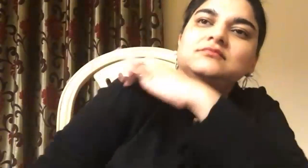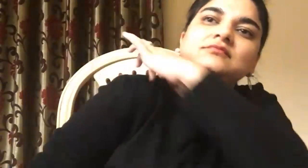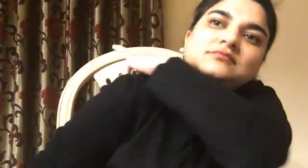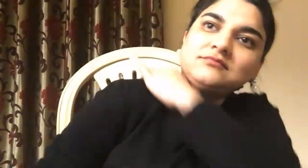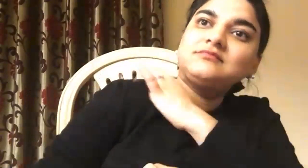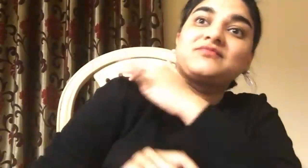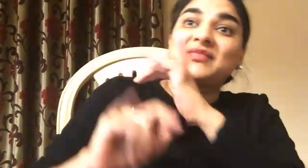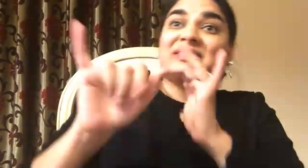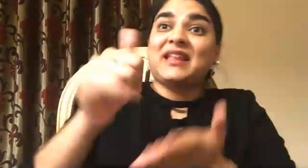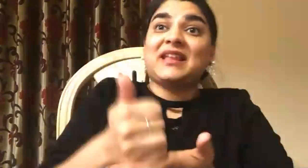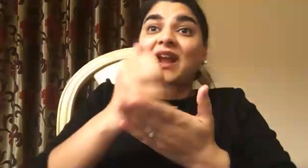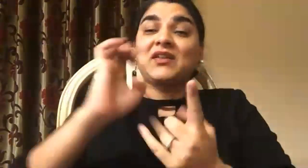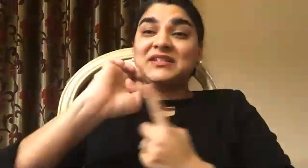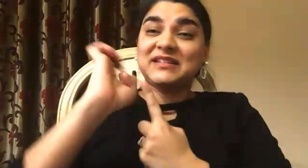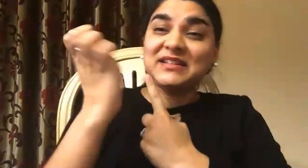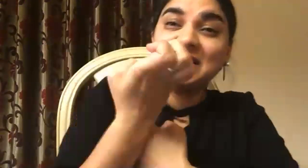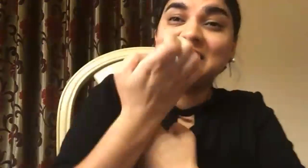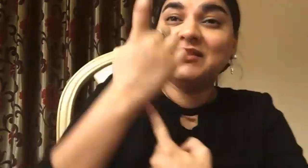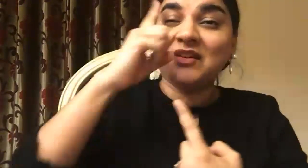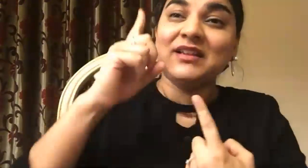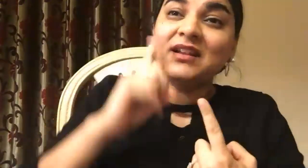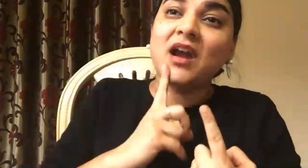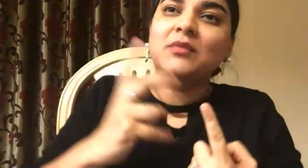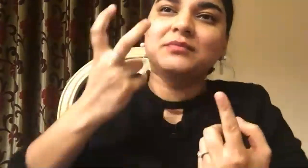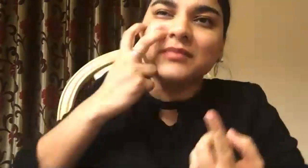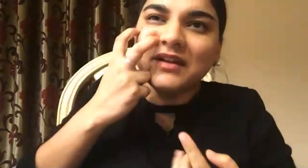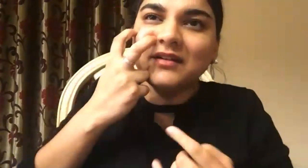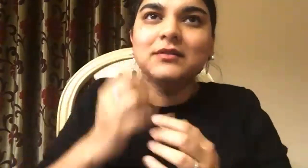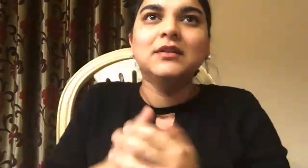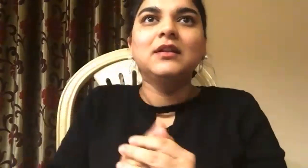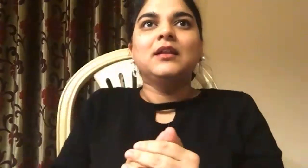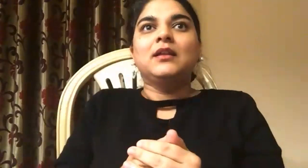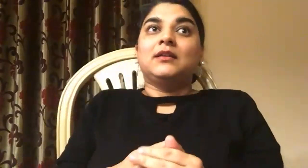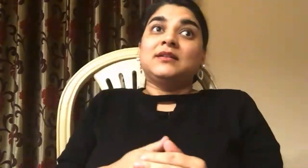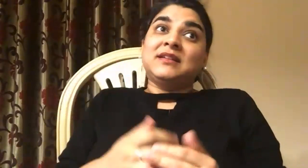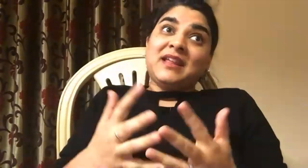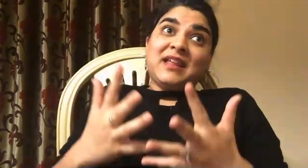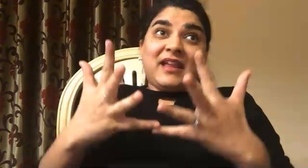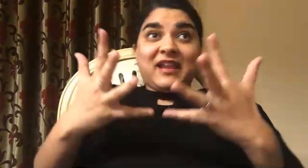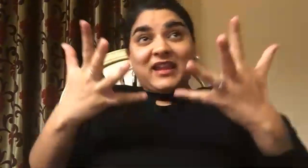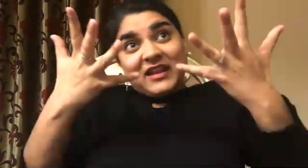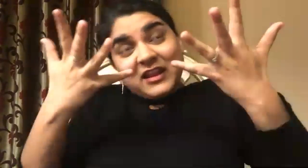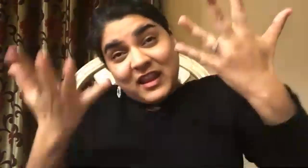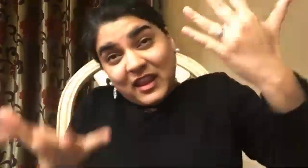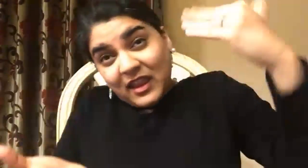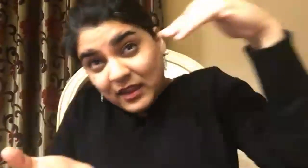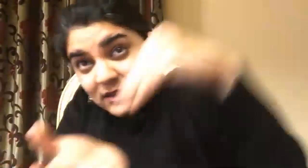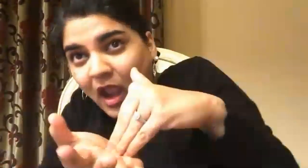that's how they communicate, especially pro-tactile, where you're touching people on the back. There's a lot of hand to body